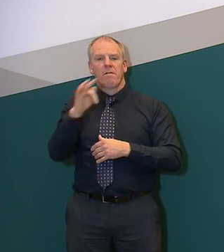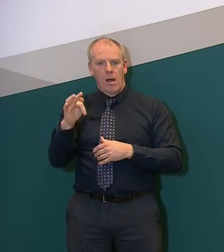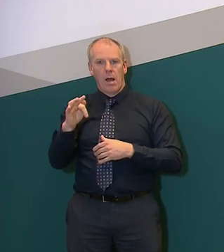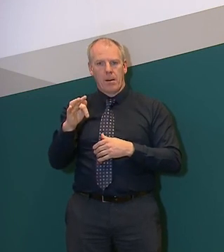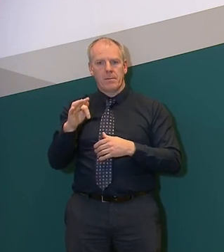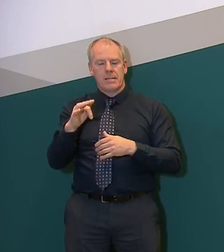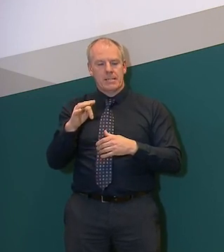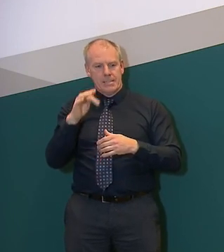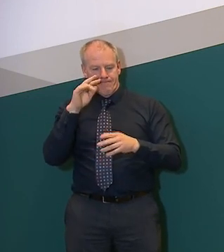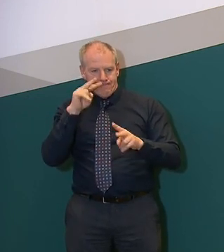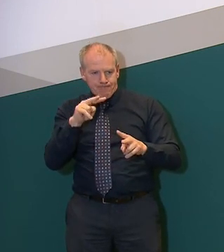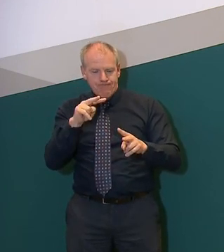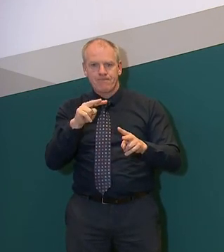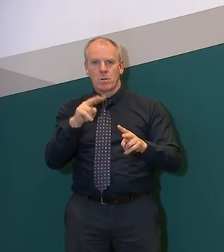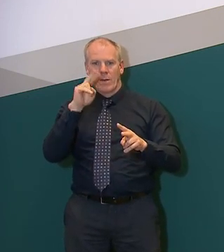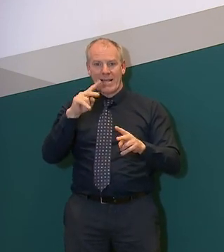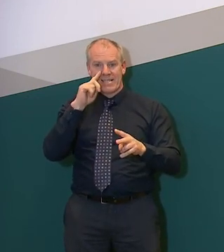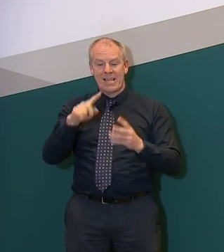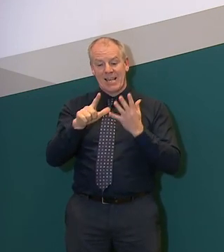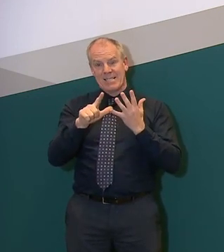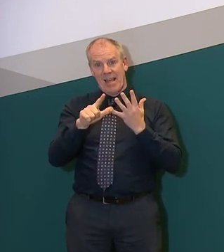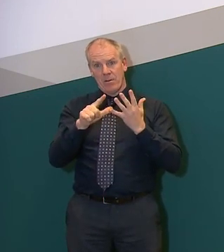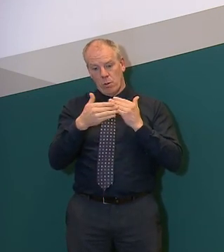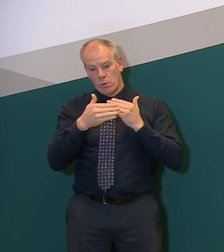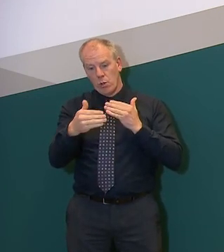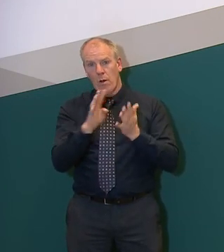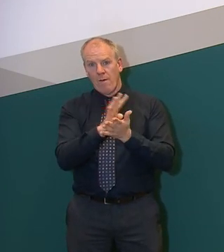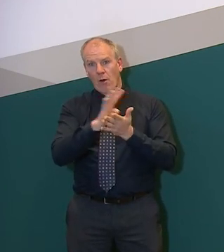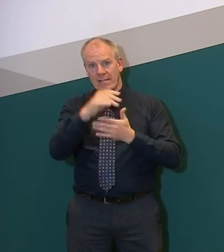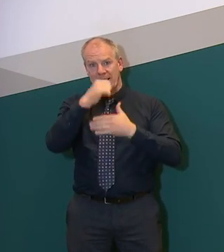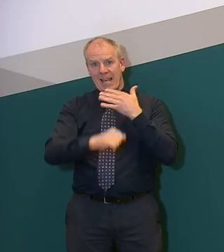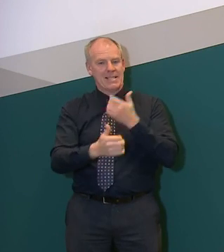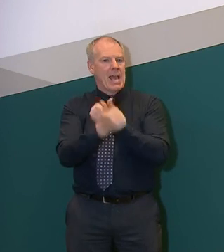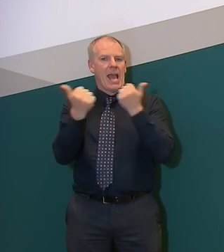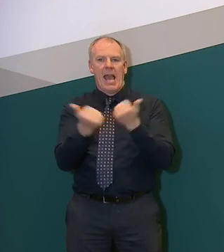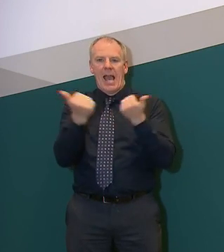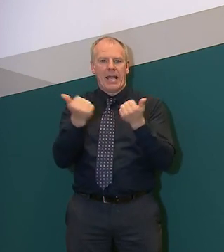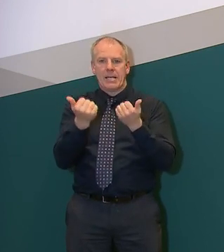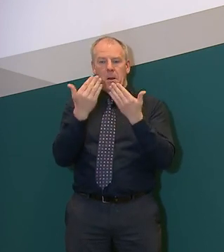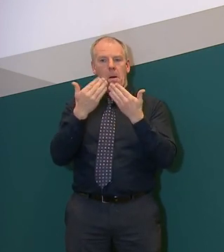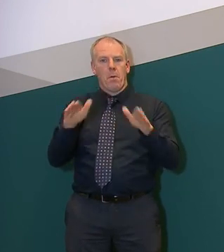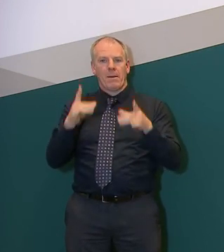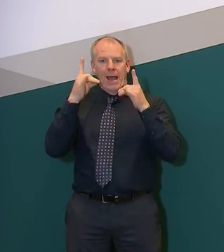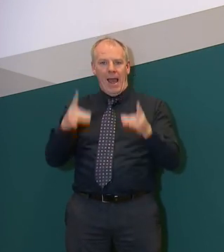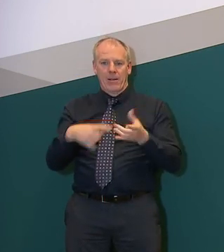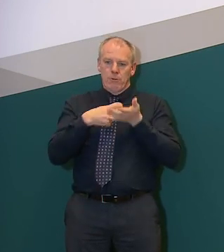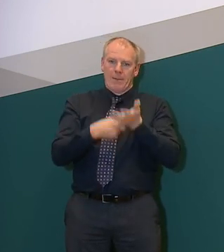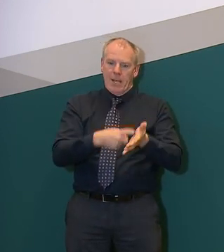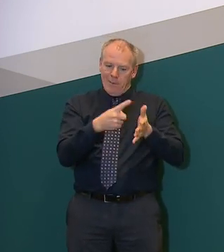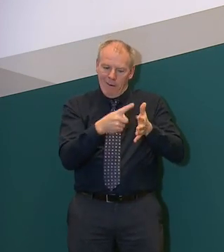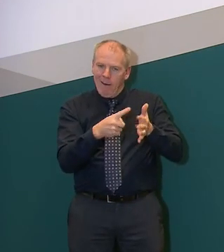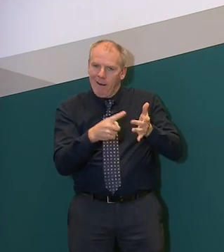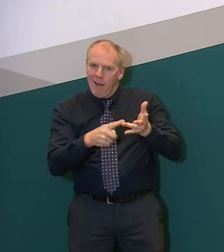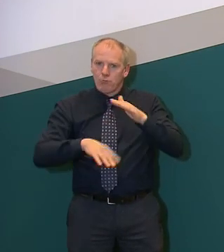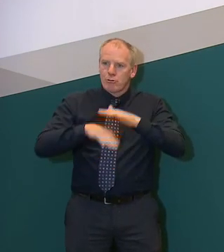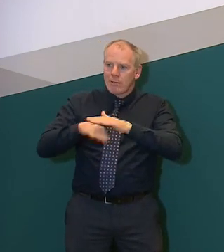of the disease, that it's going to take at least 7 to 14 days for any given public health measure to have its full effect. So we should be